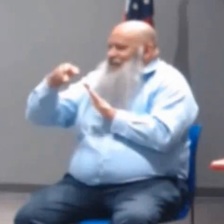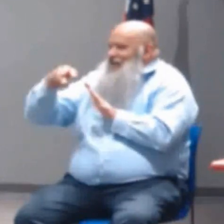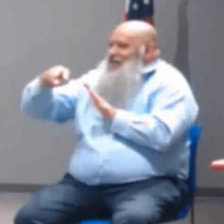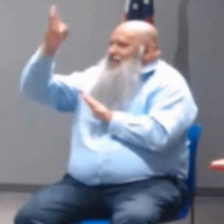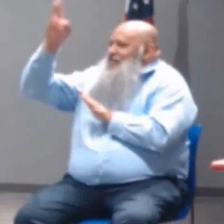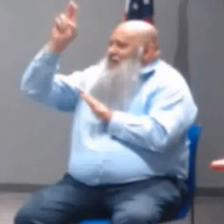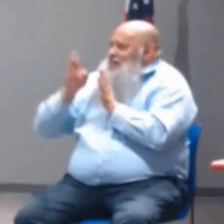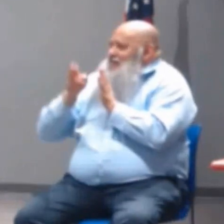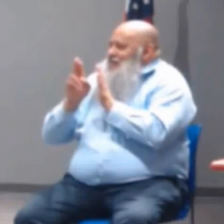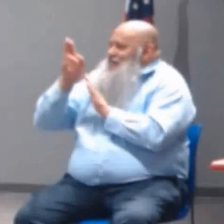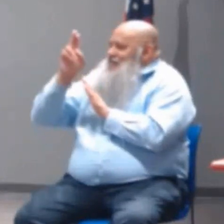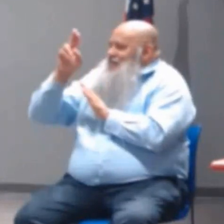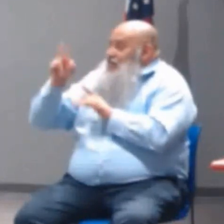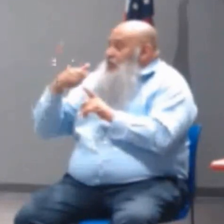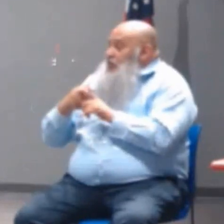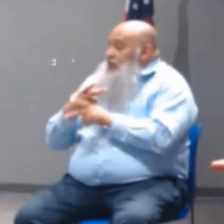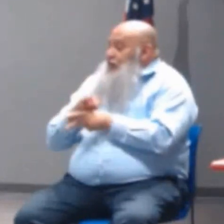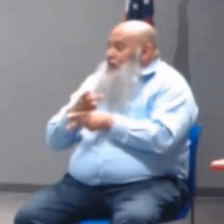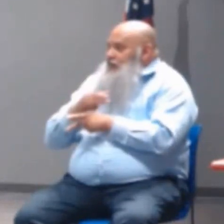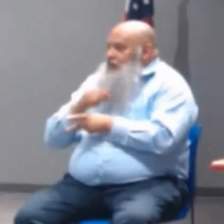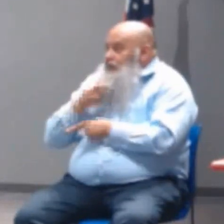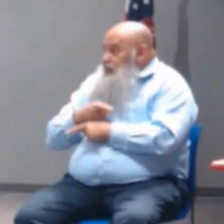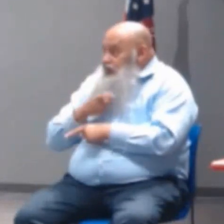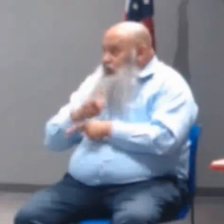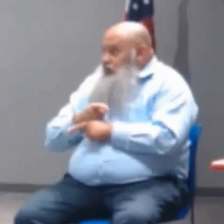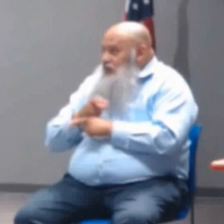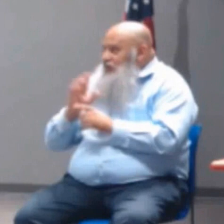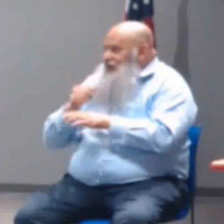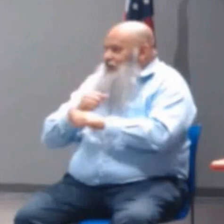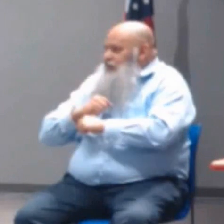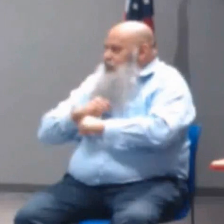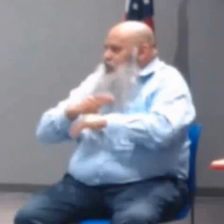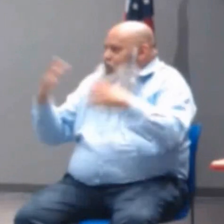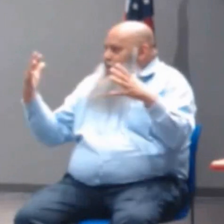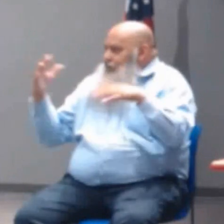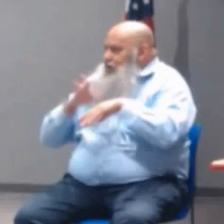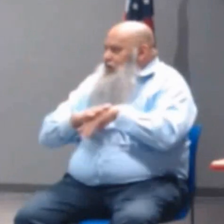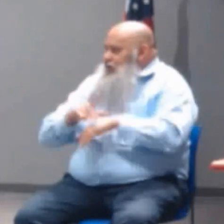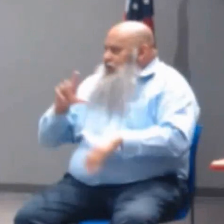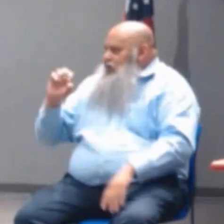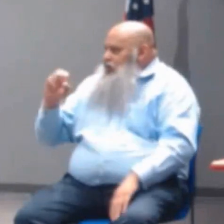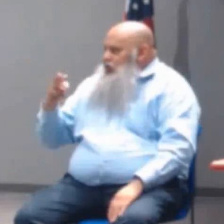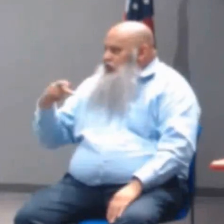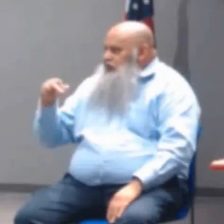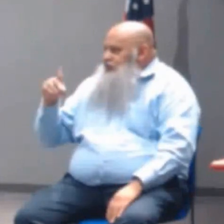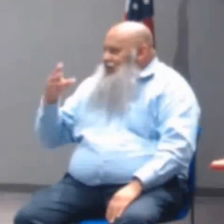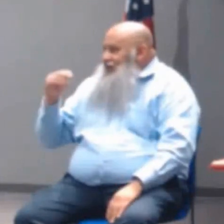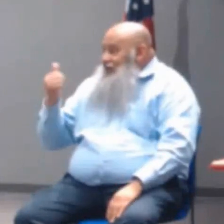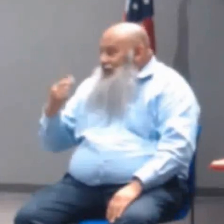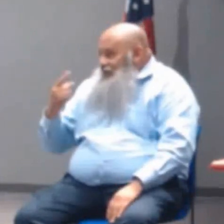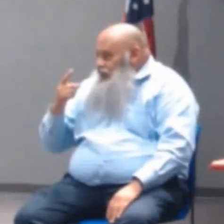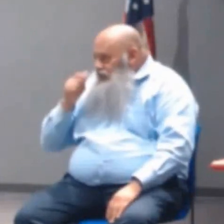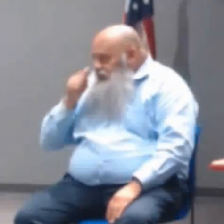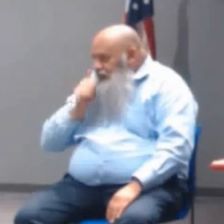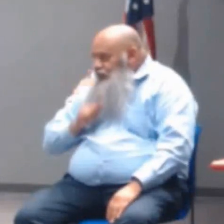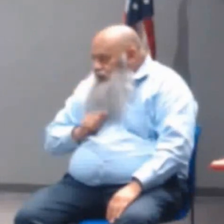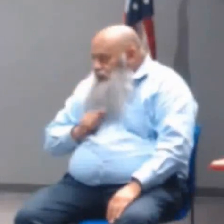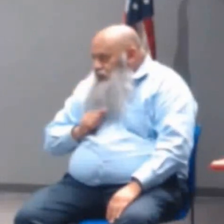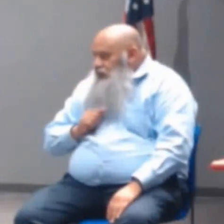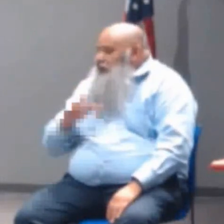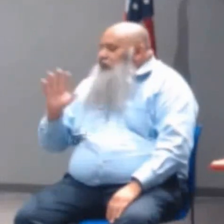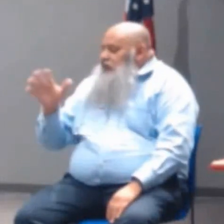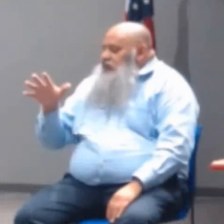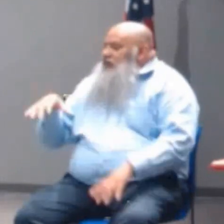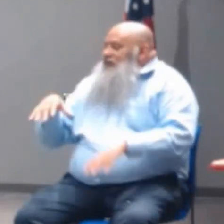heights. When it's handled improperly, it can blow up on the launch pad and everybody suffers. So it